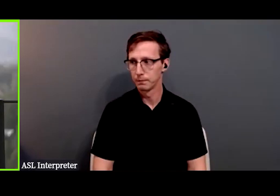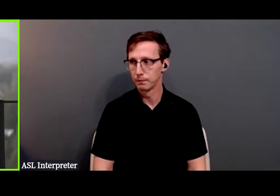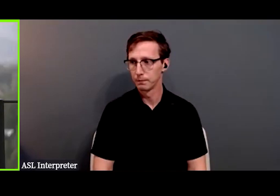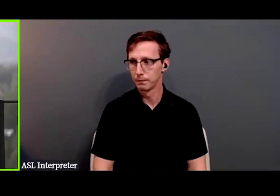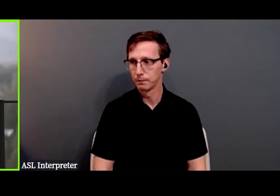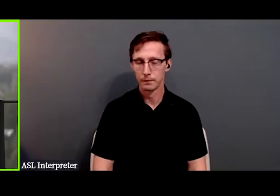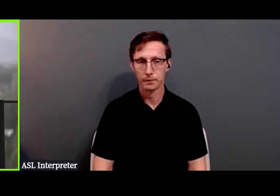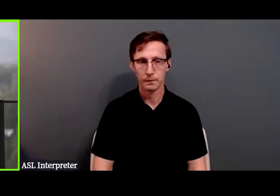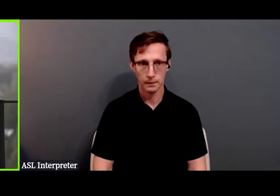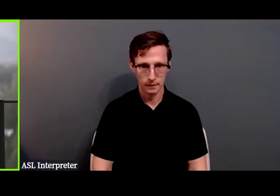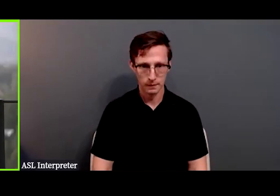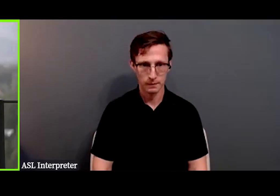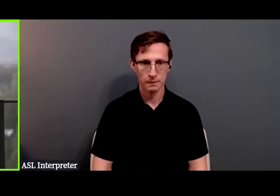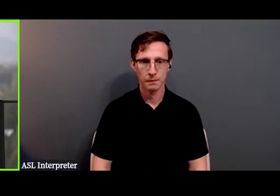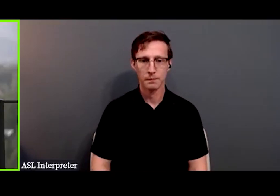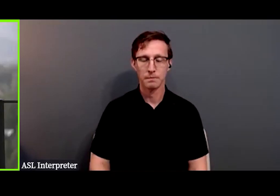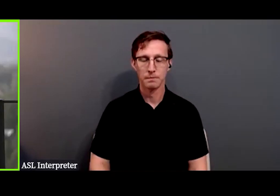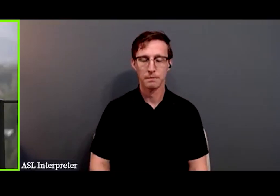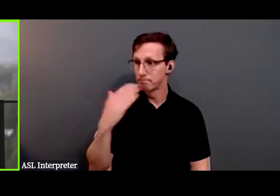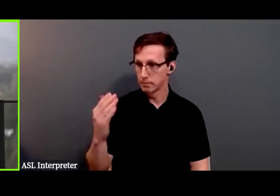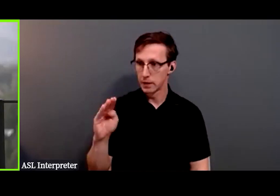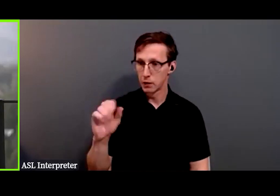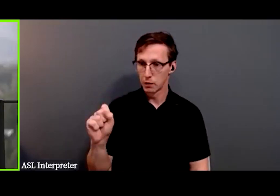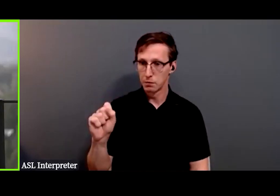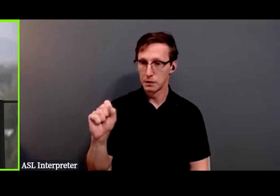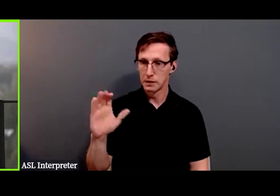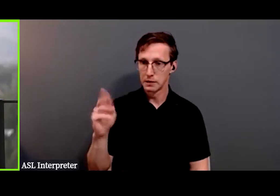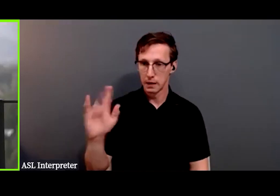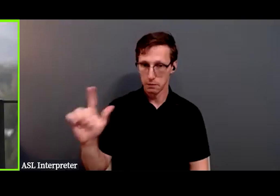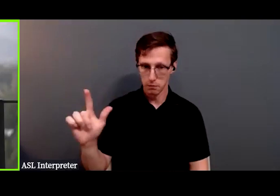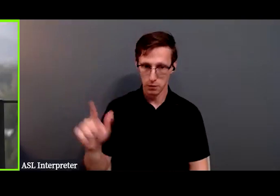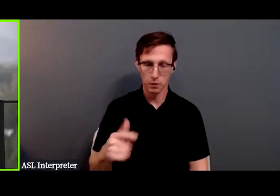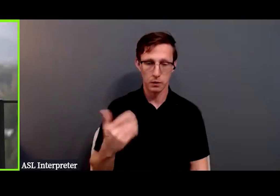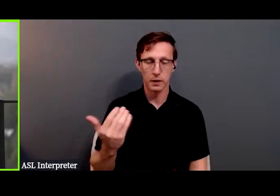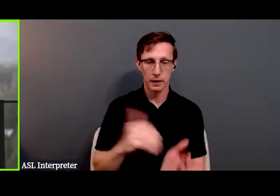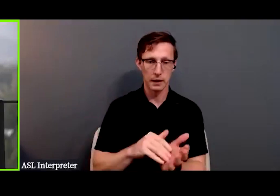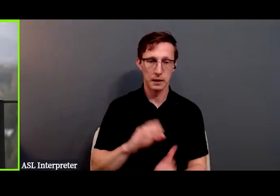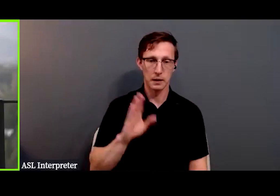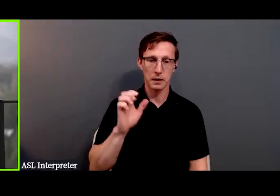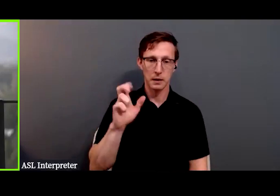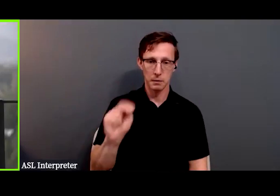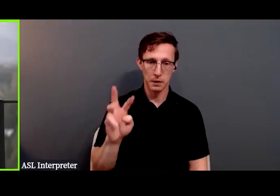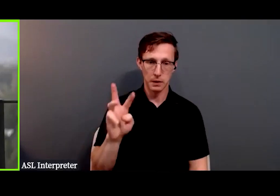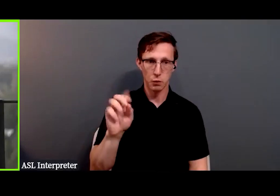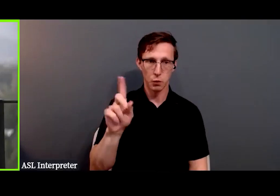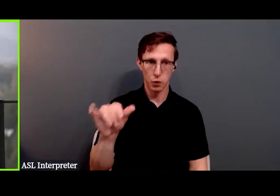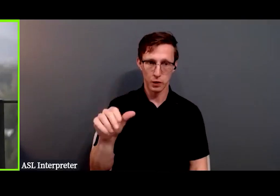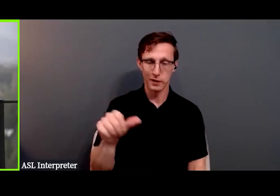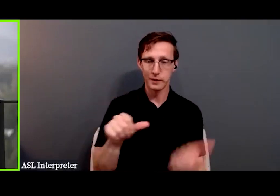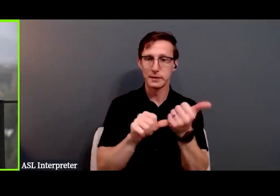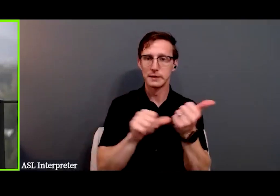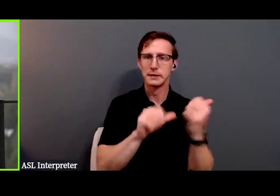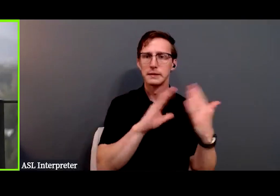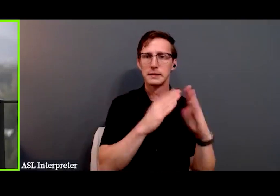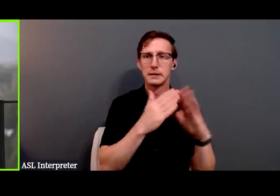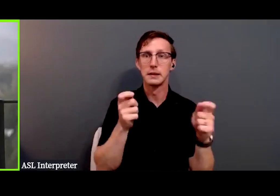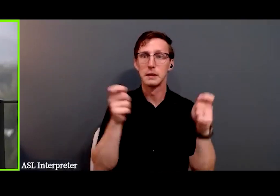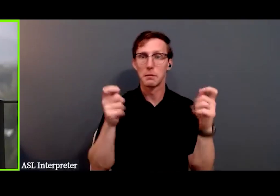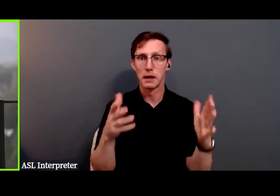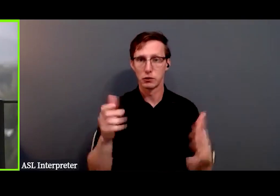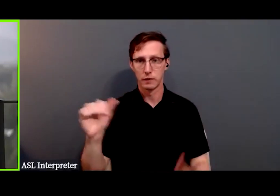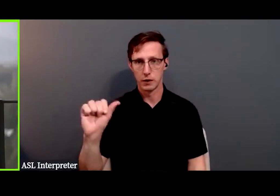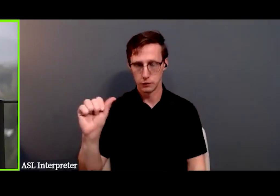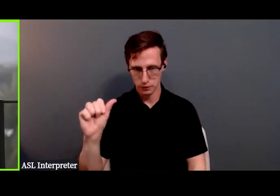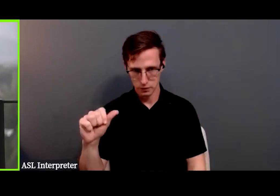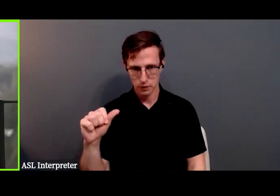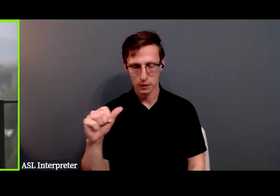Thank you, Ms. Campbell. Again, Ben Woody, Assistant City Manager, City of Asheville. I'm going to provide an update on our progress on